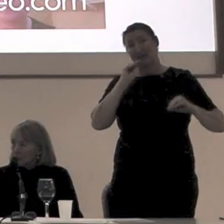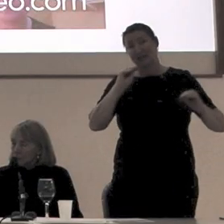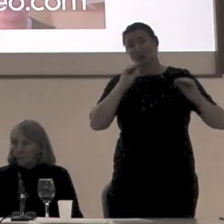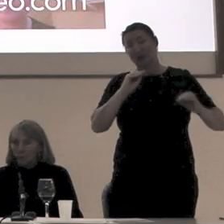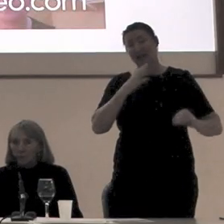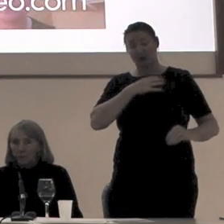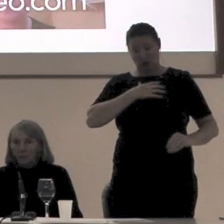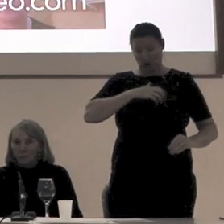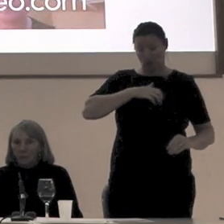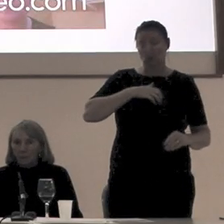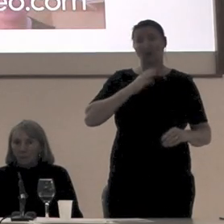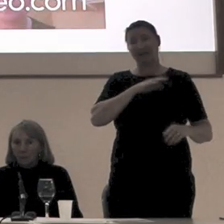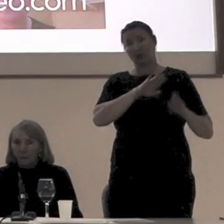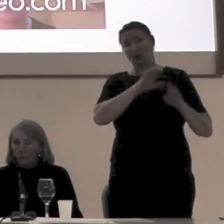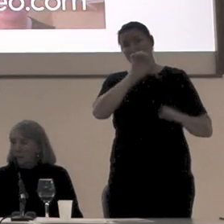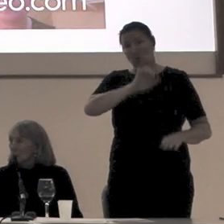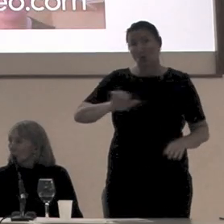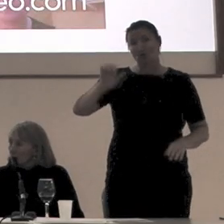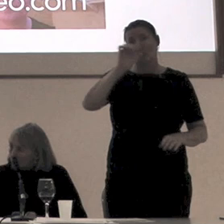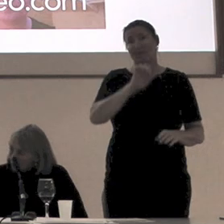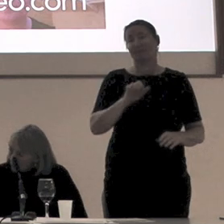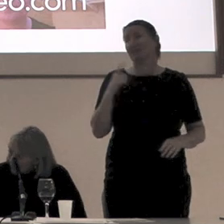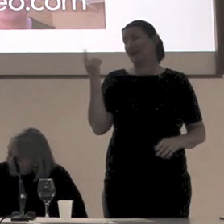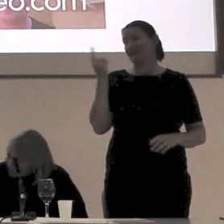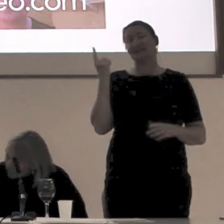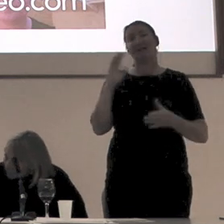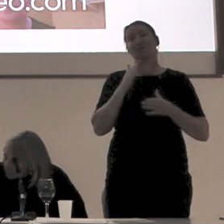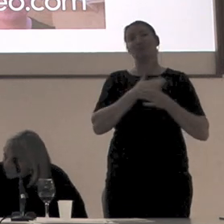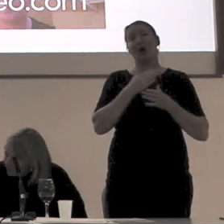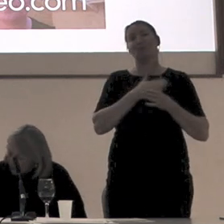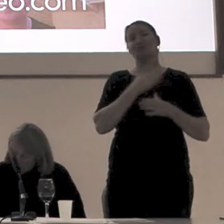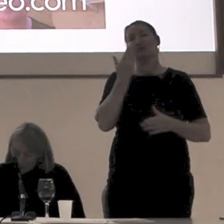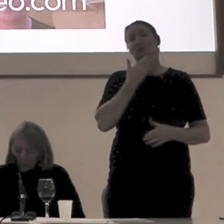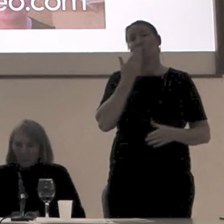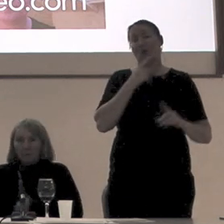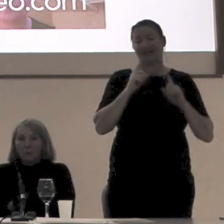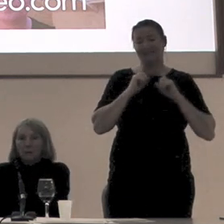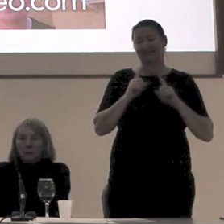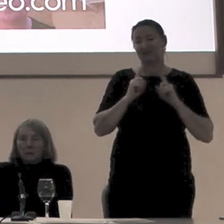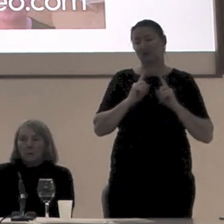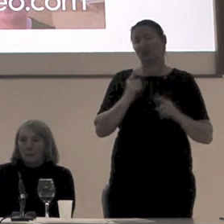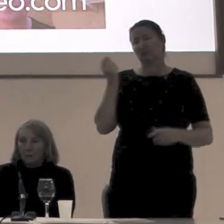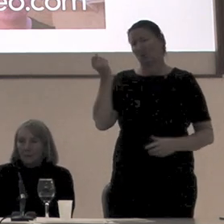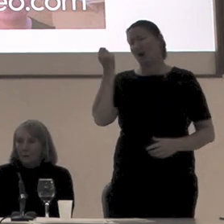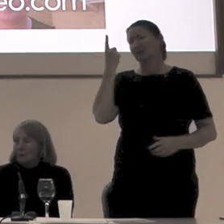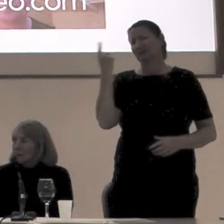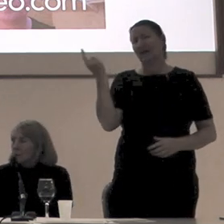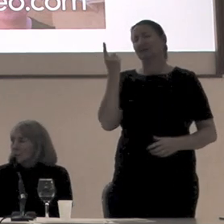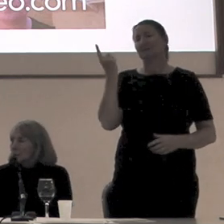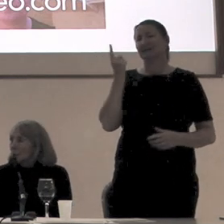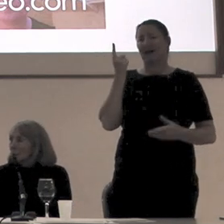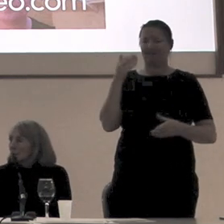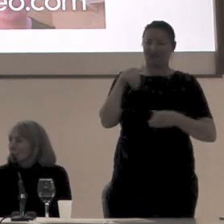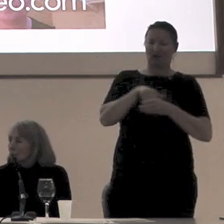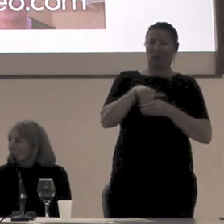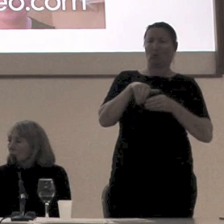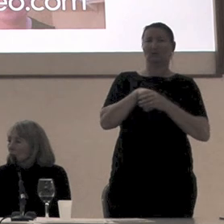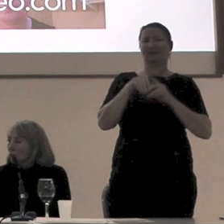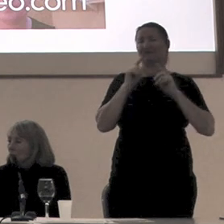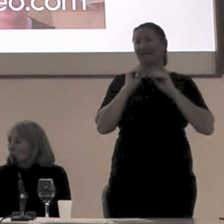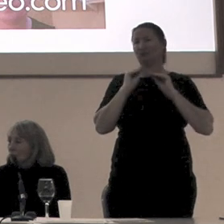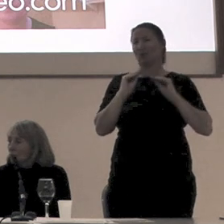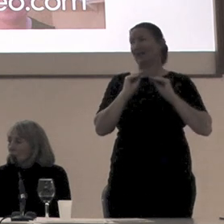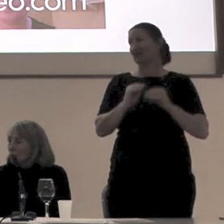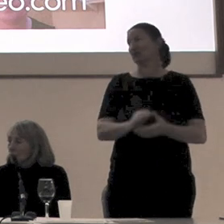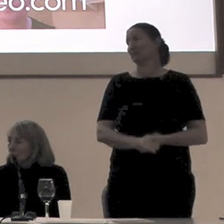Europe. He is a primary teacher who understands the importance of inclusive education. Thank you